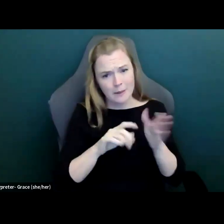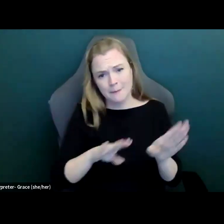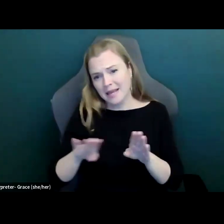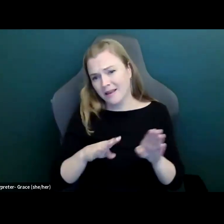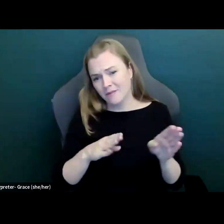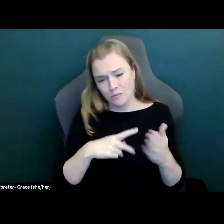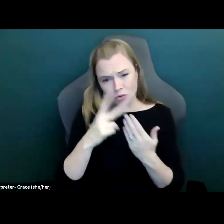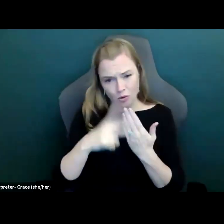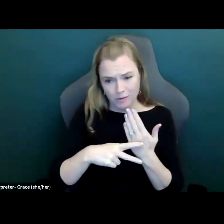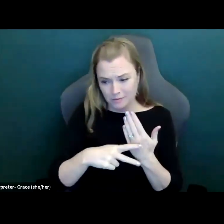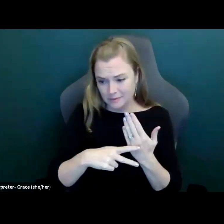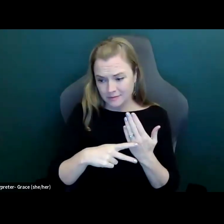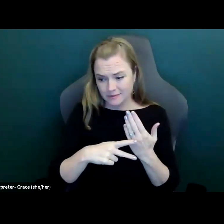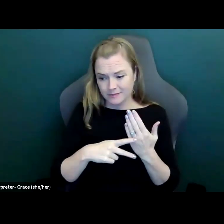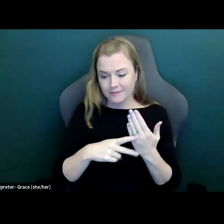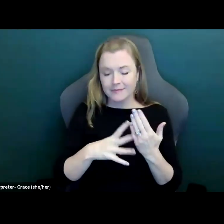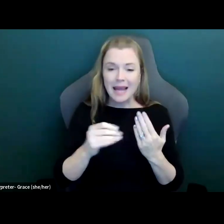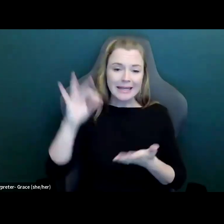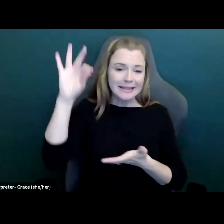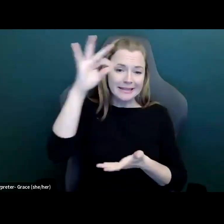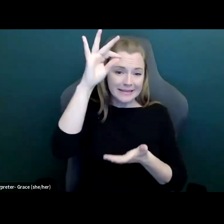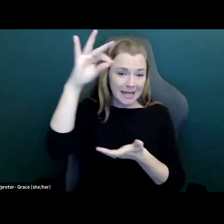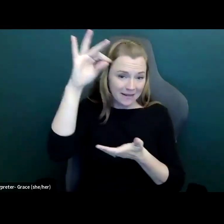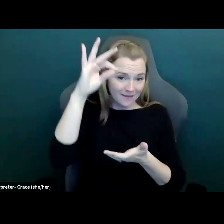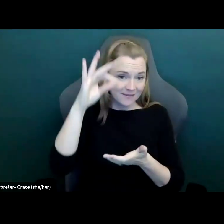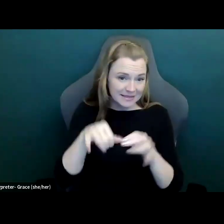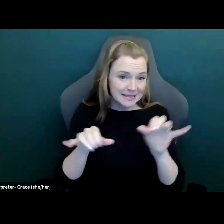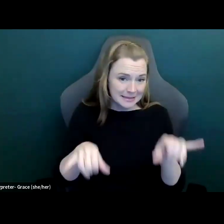and incentive systems,